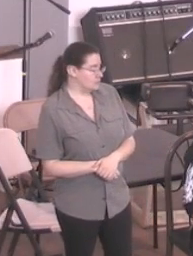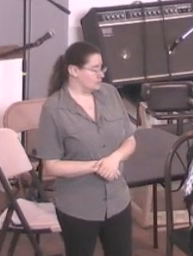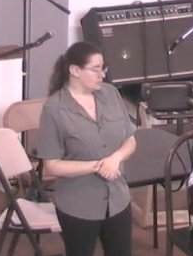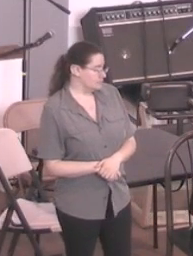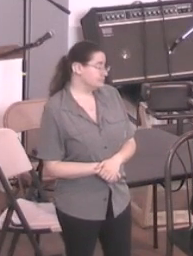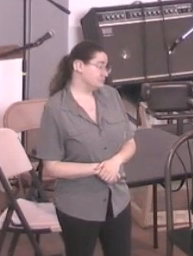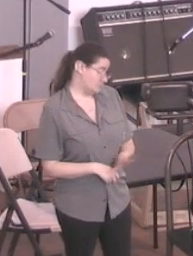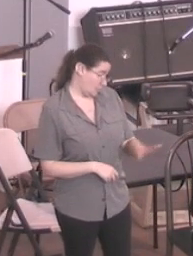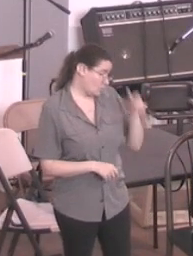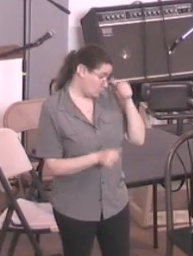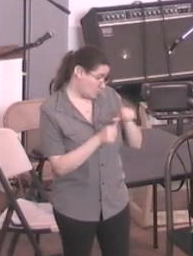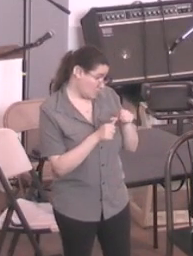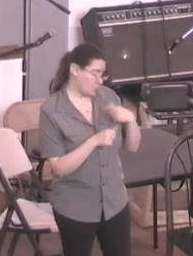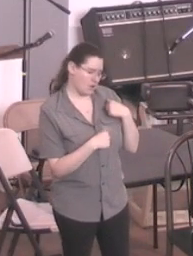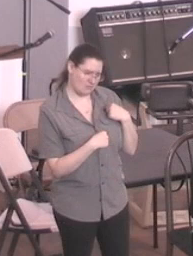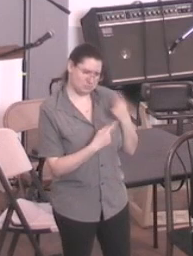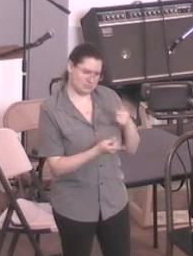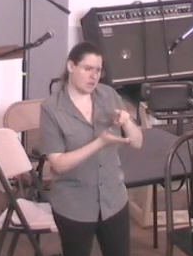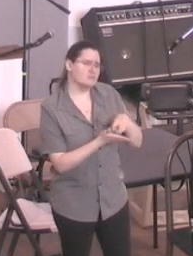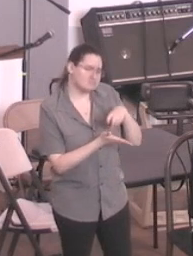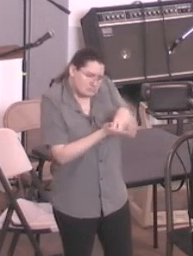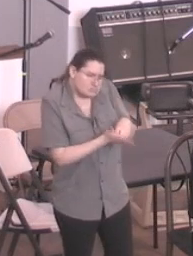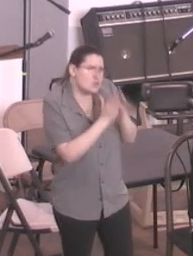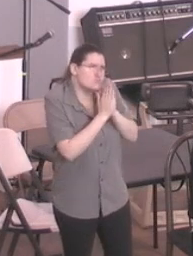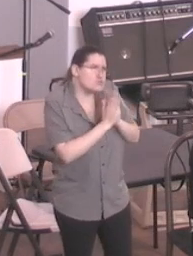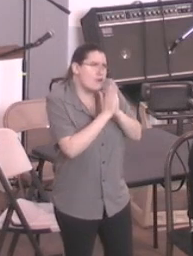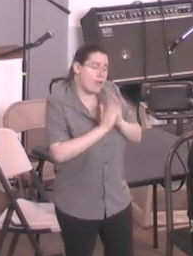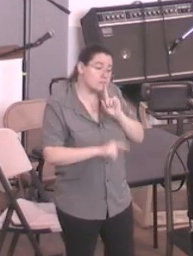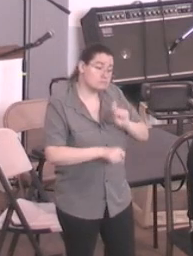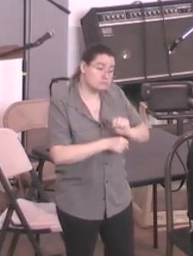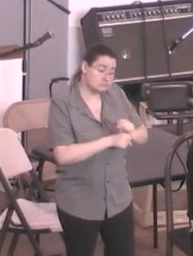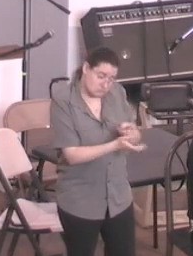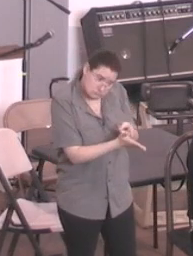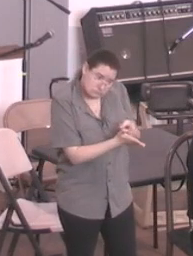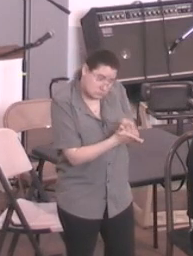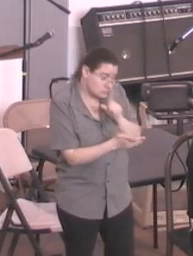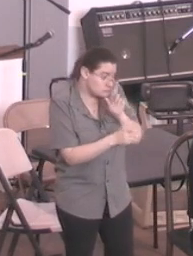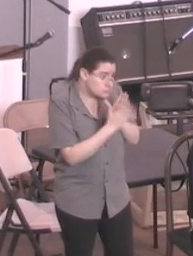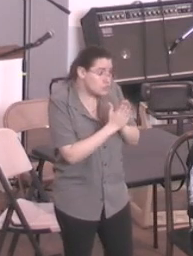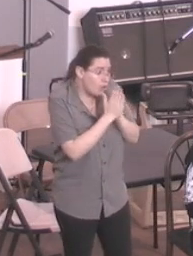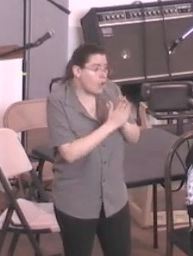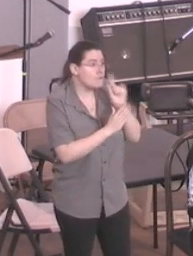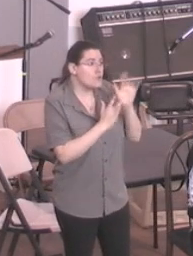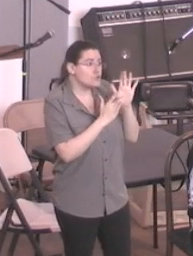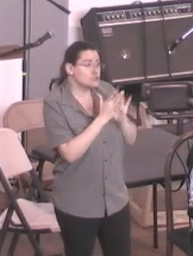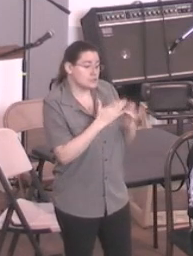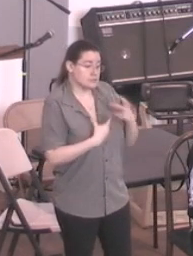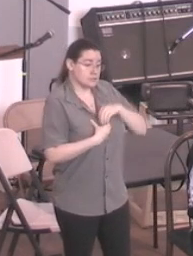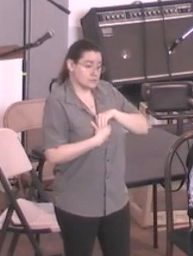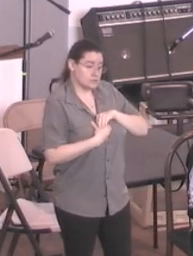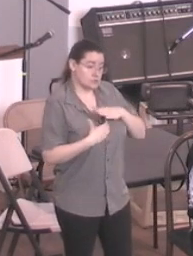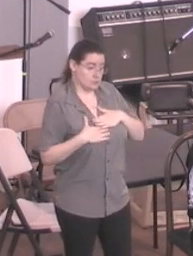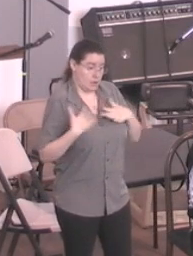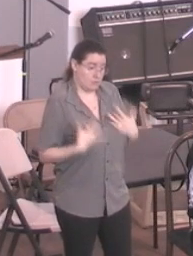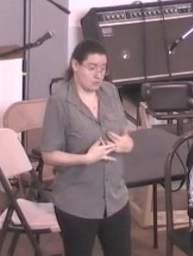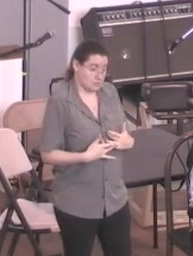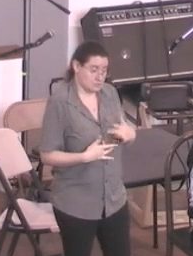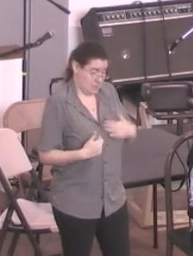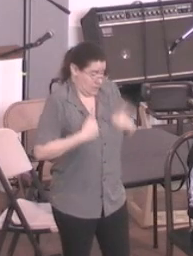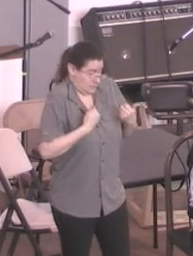Now remember, I had prayed, and I really did pray sincerely for Jesus to come into my heart.